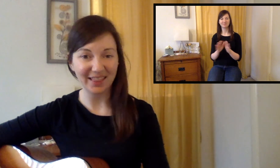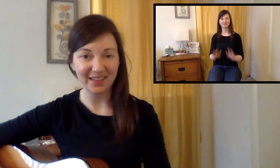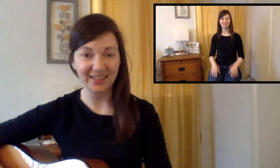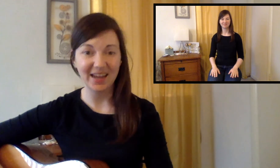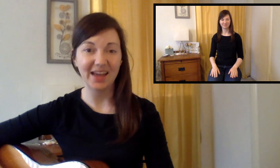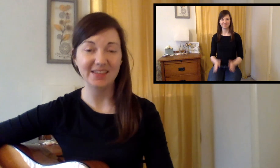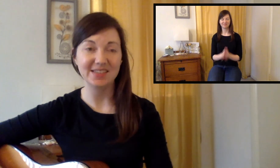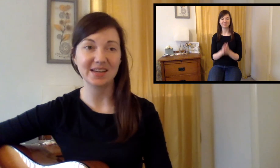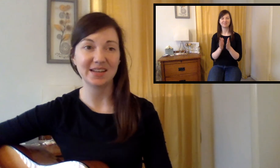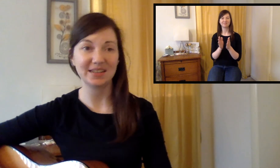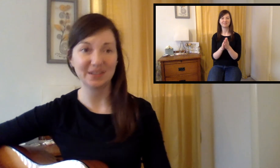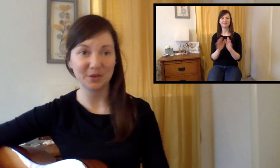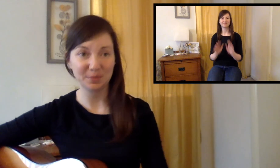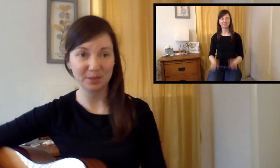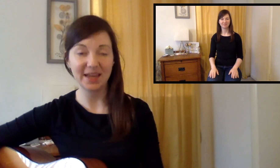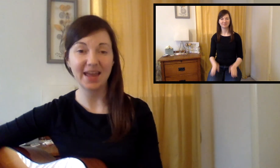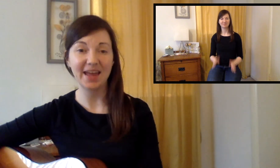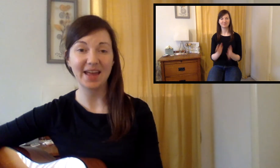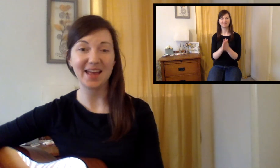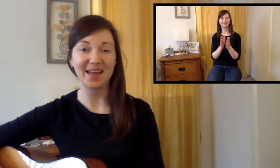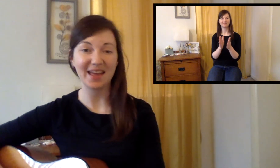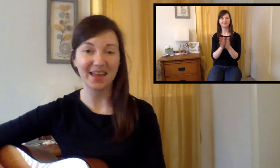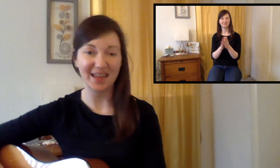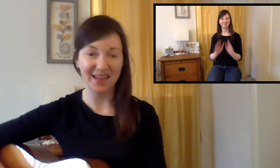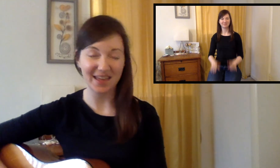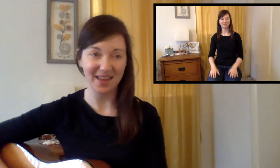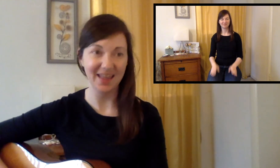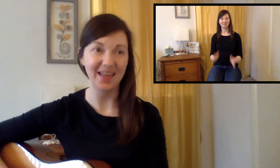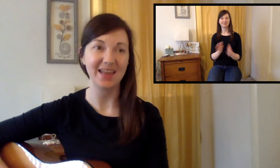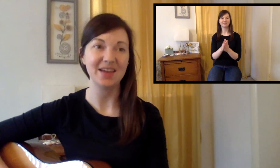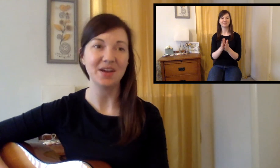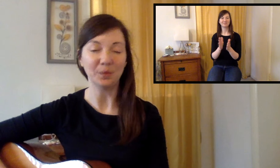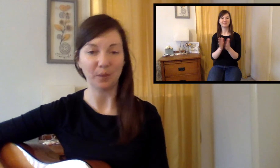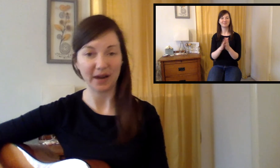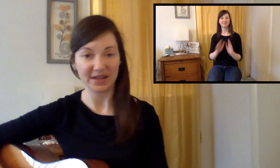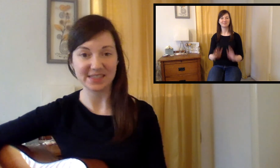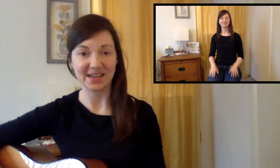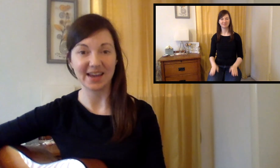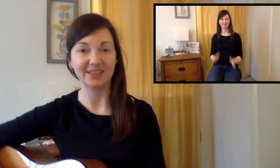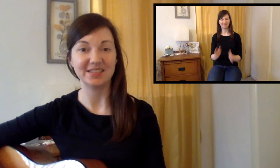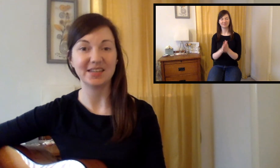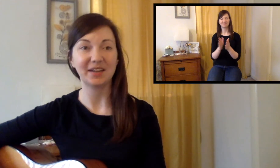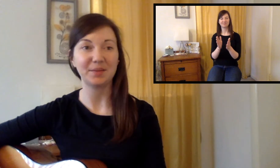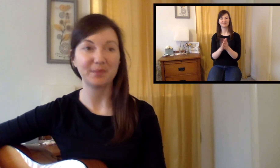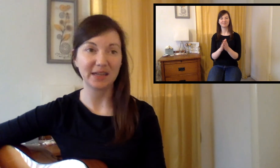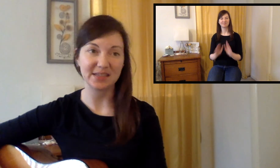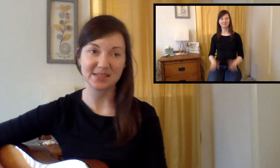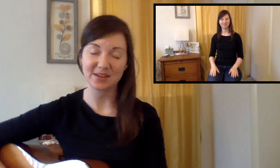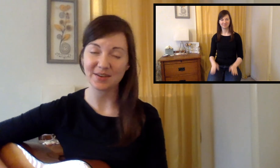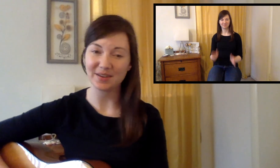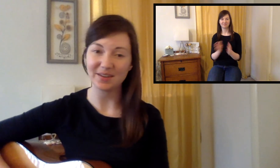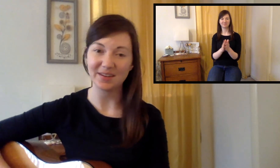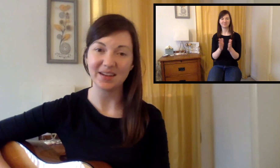the antelope play, where seldom is heard